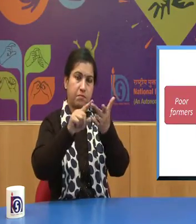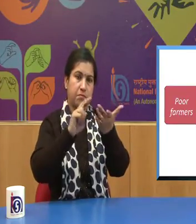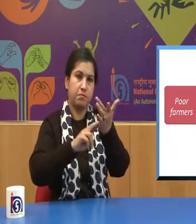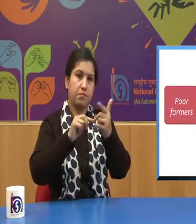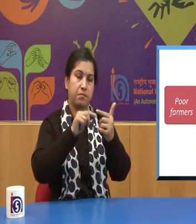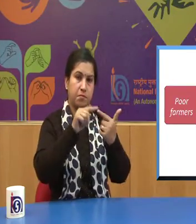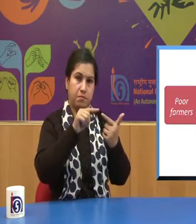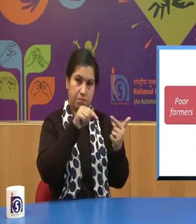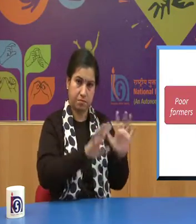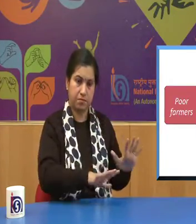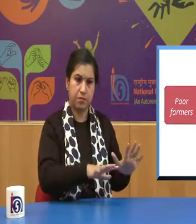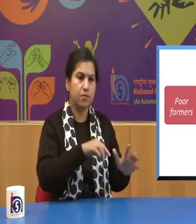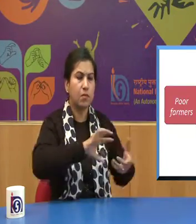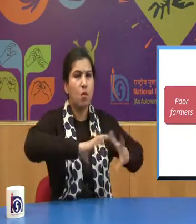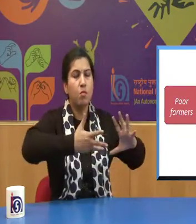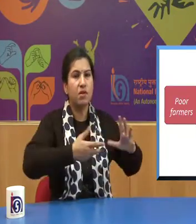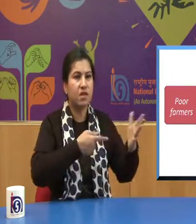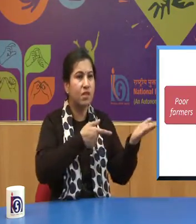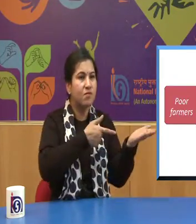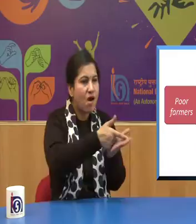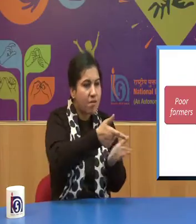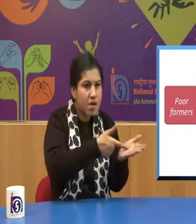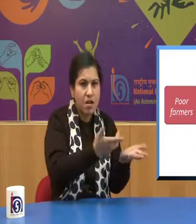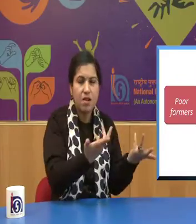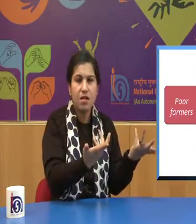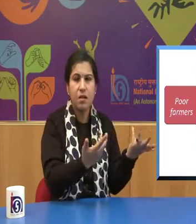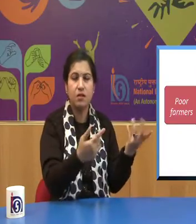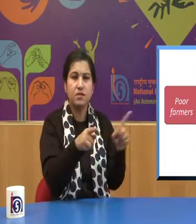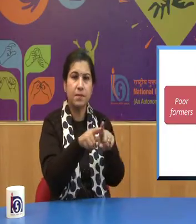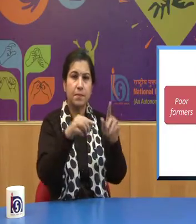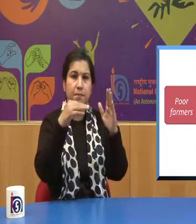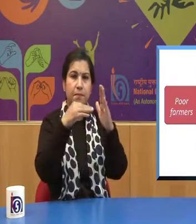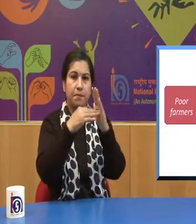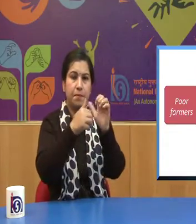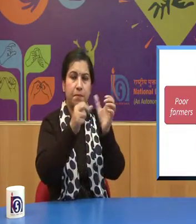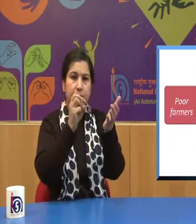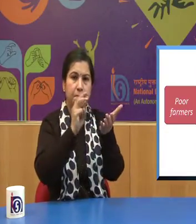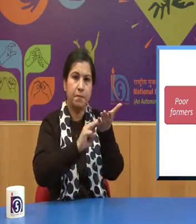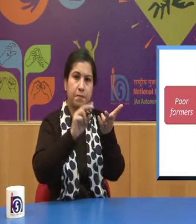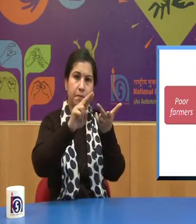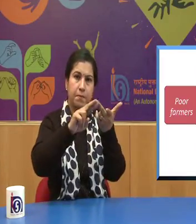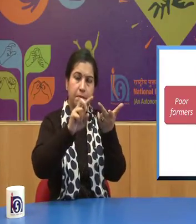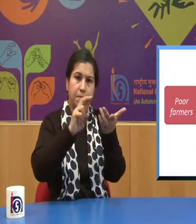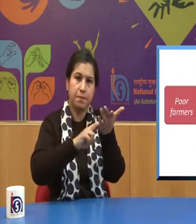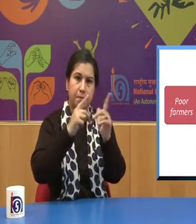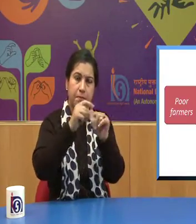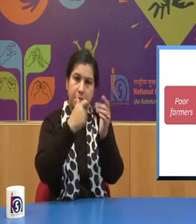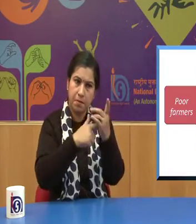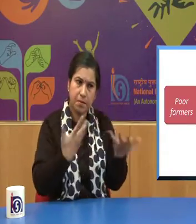After this famine, poor farmers and those zamindars whose land had been taken